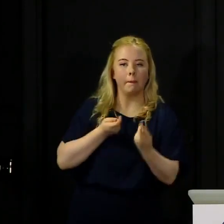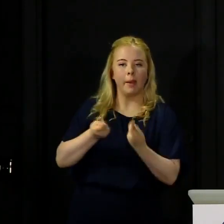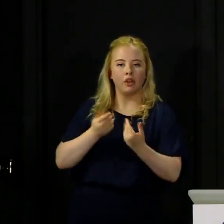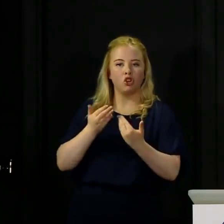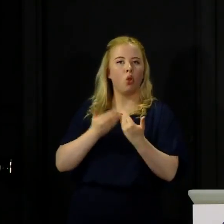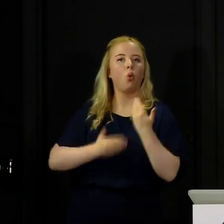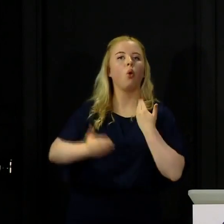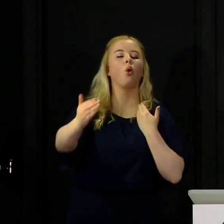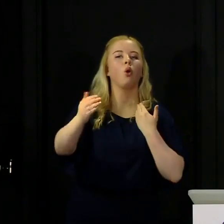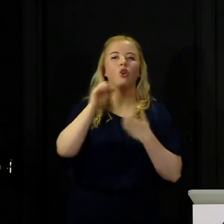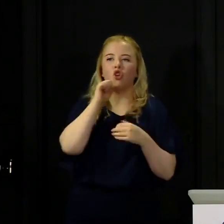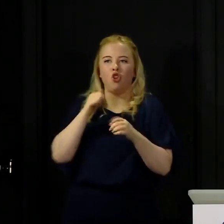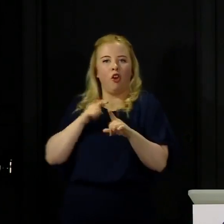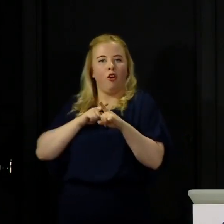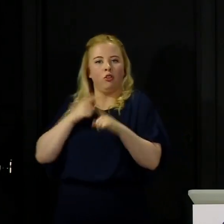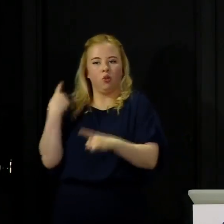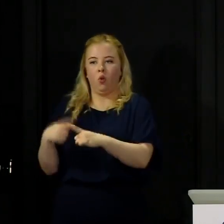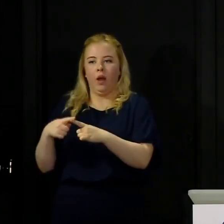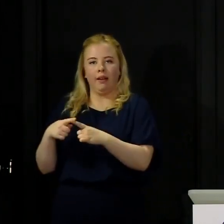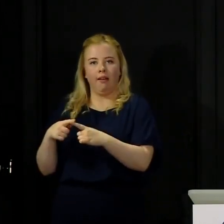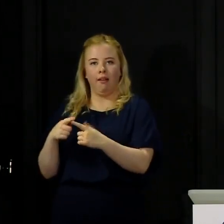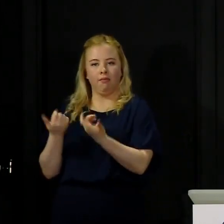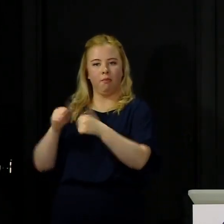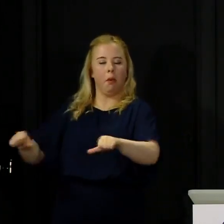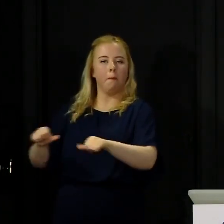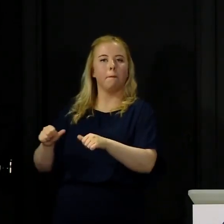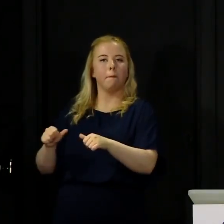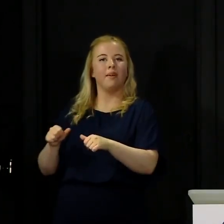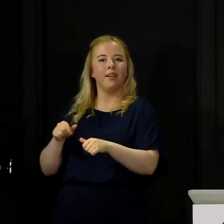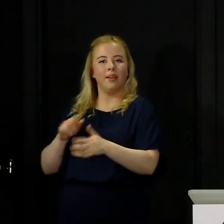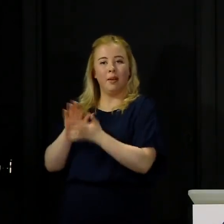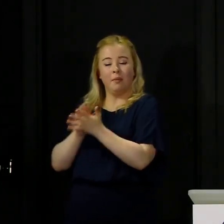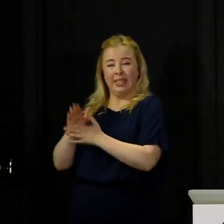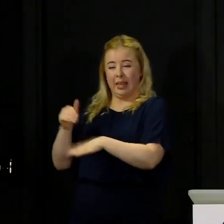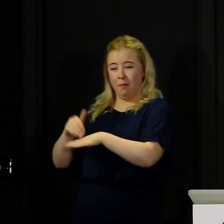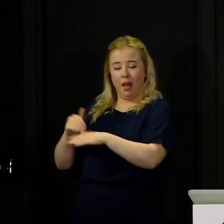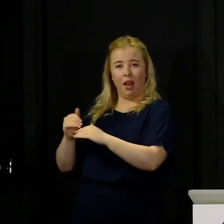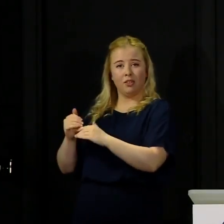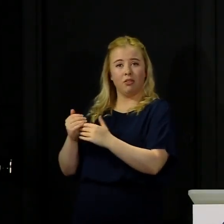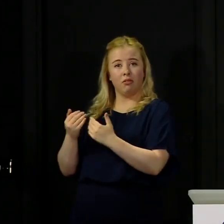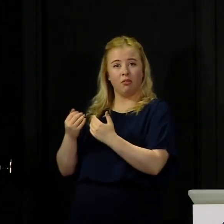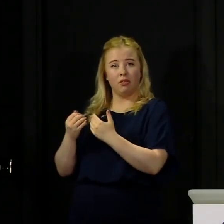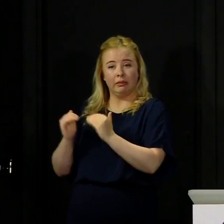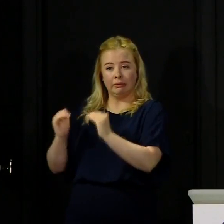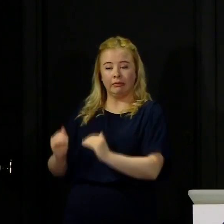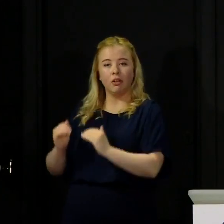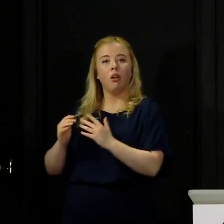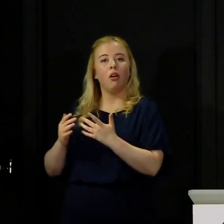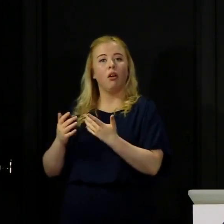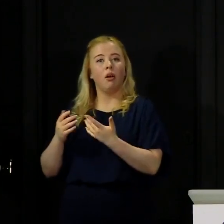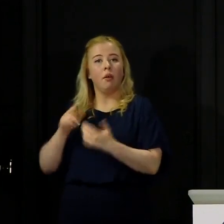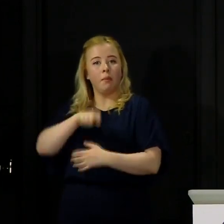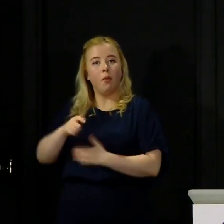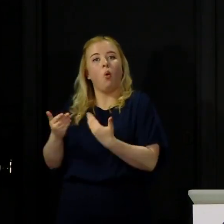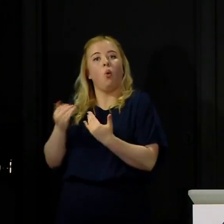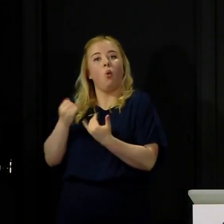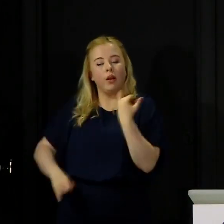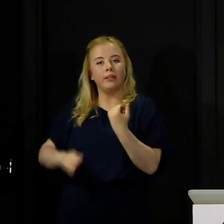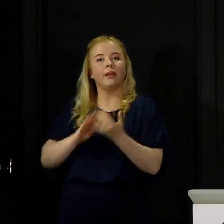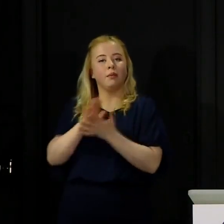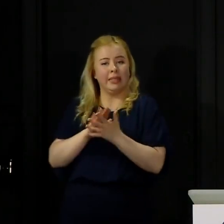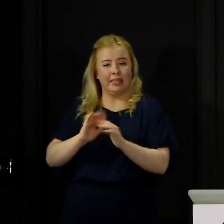the shape of austerity economics. But we will continue to do everything we can in Scotland within our powers and resources to mitigate the